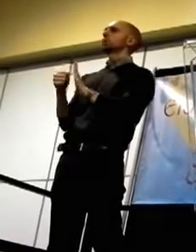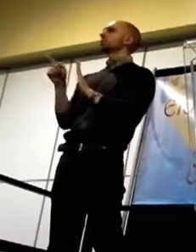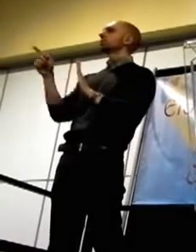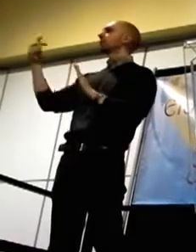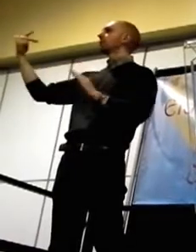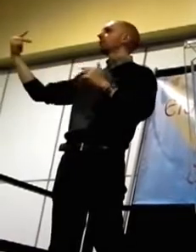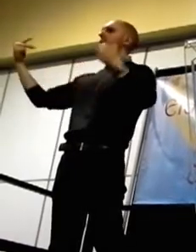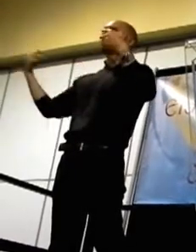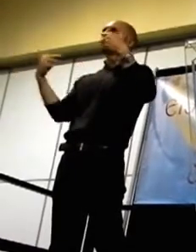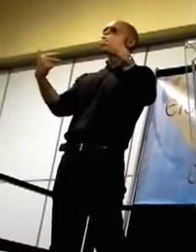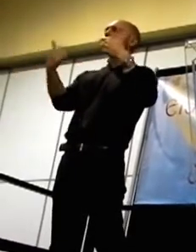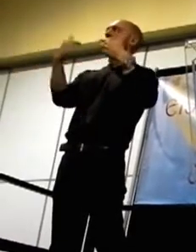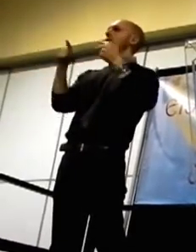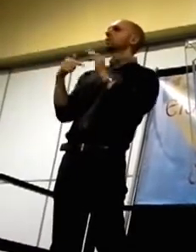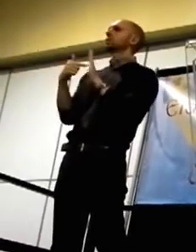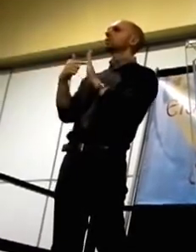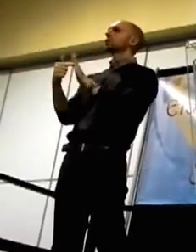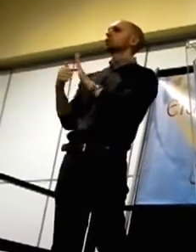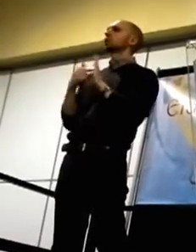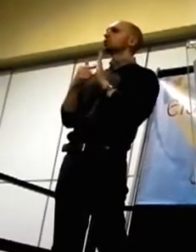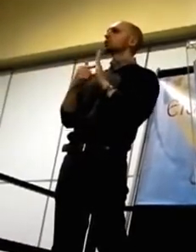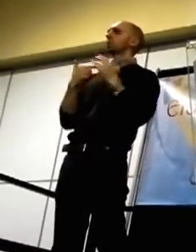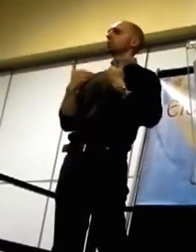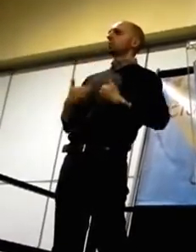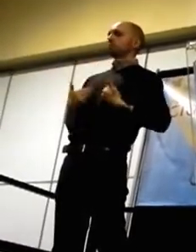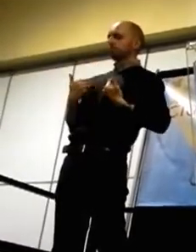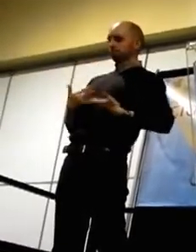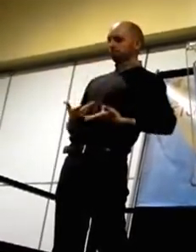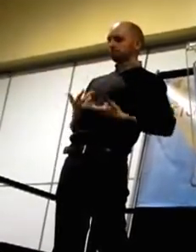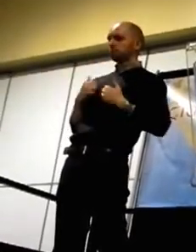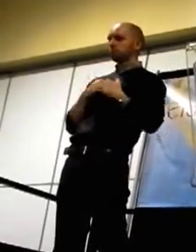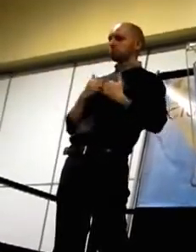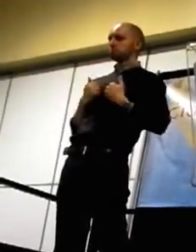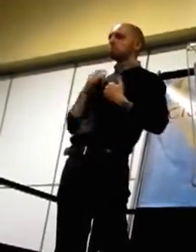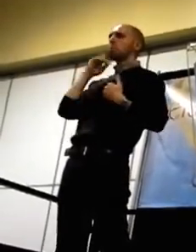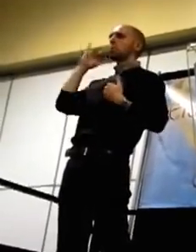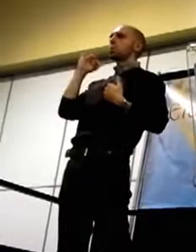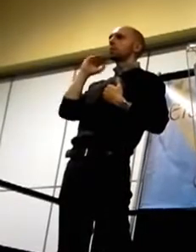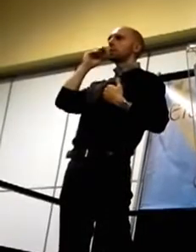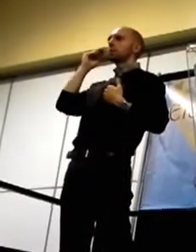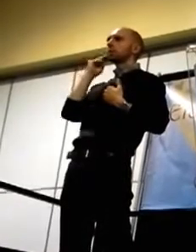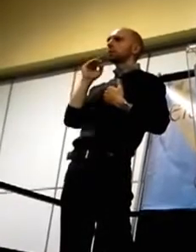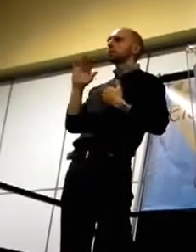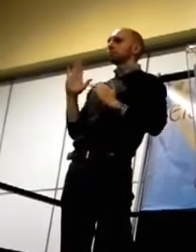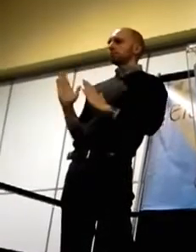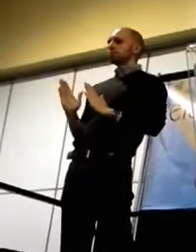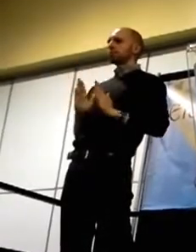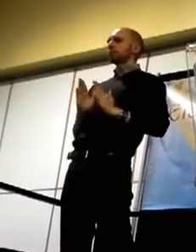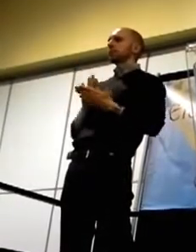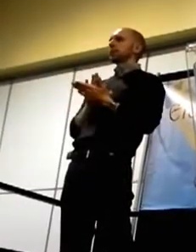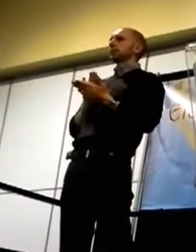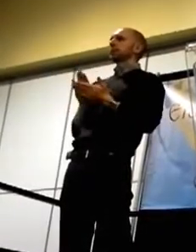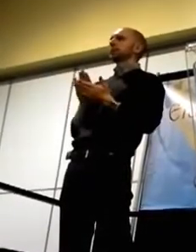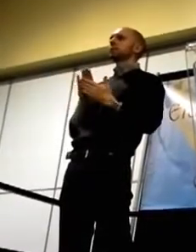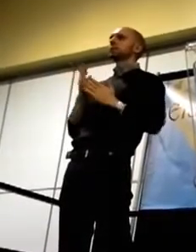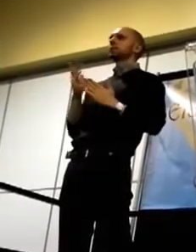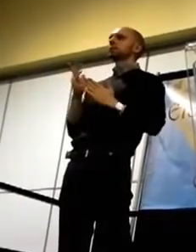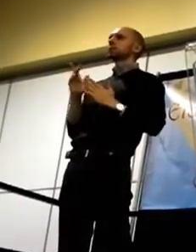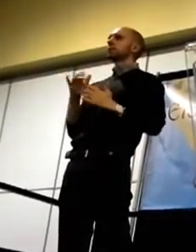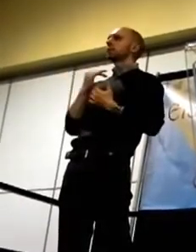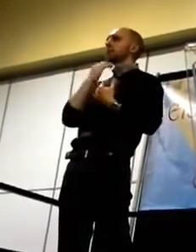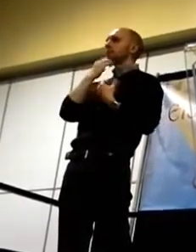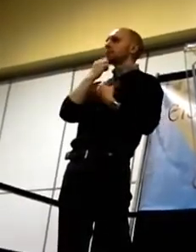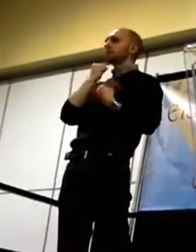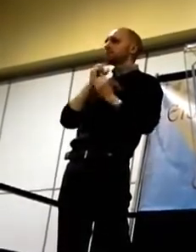the Muslims are, in their conduct, in their cleanliness, in their orderly, in their meekness, in their